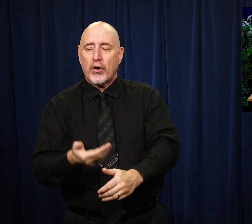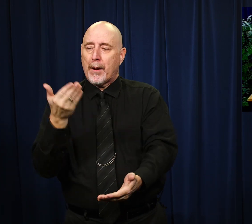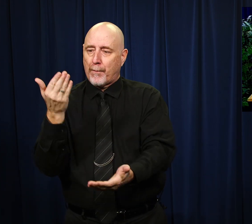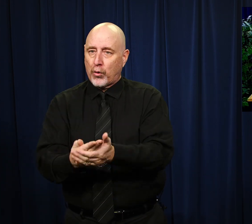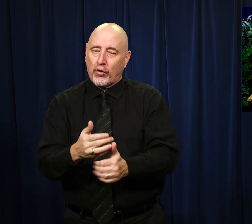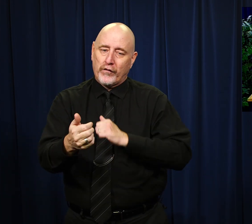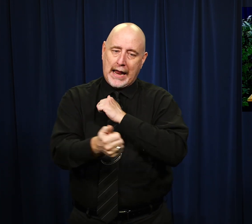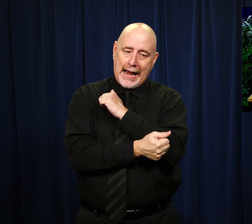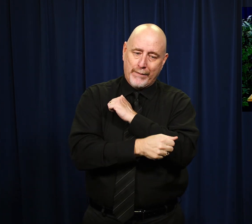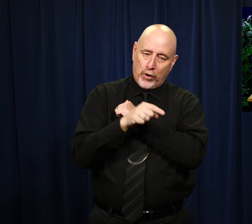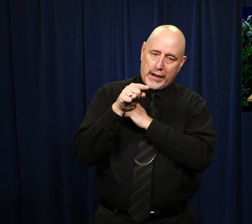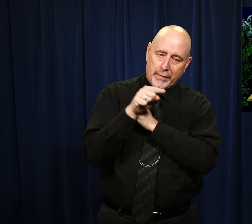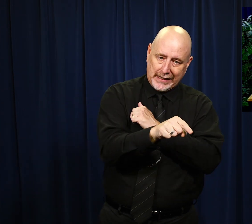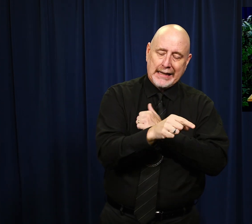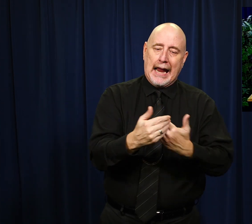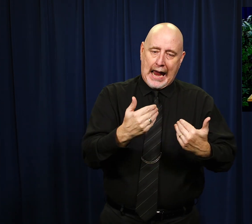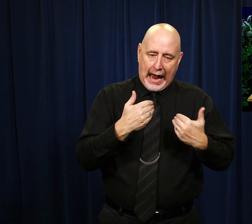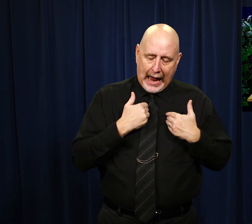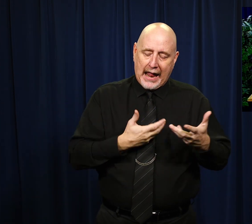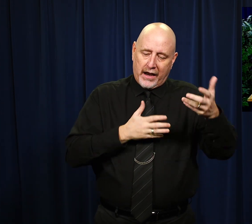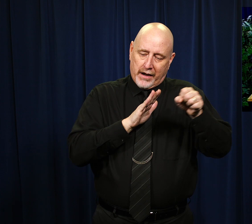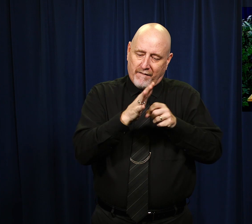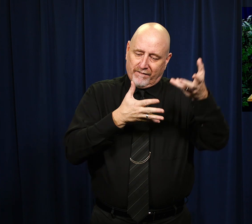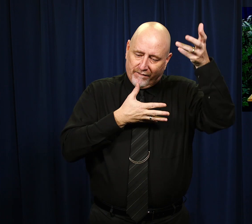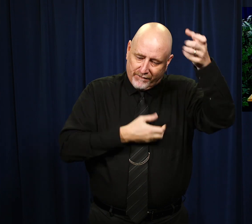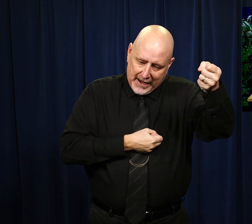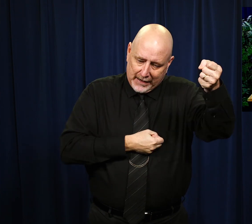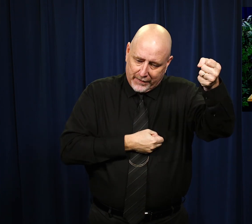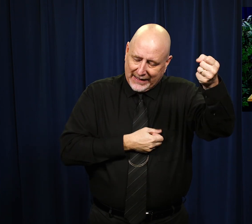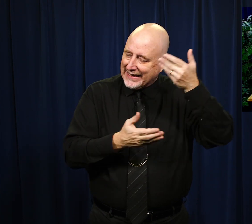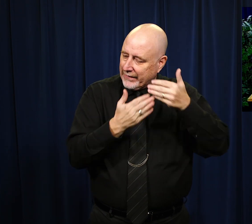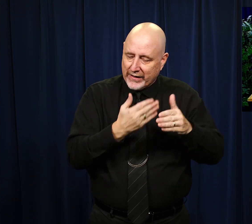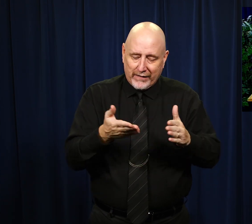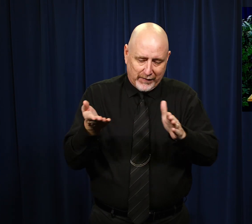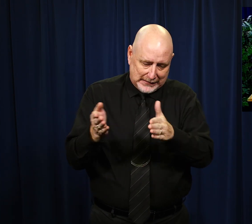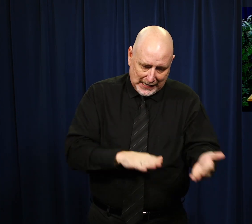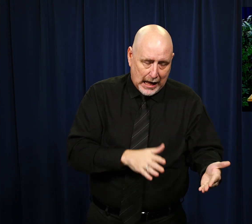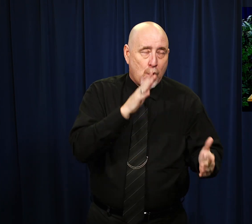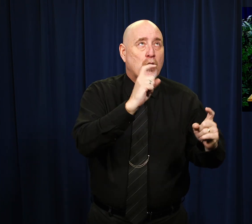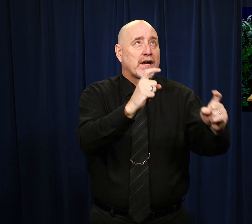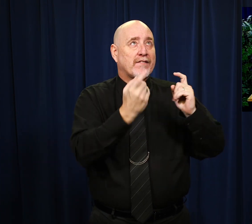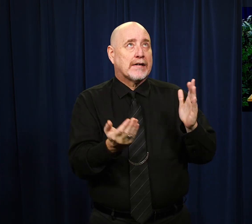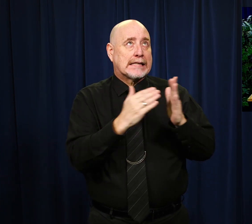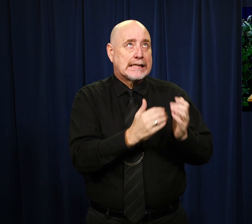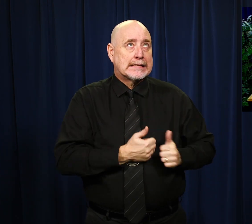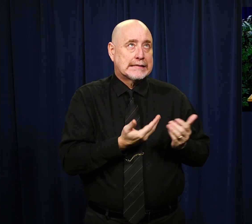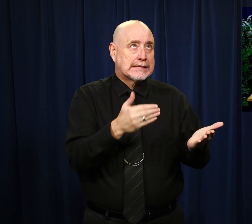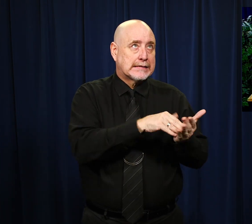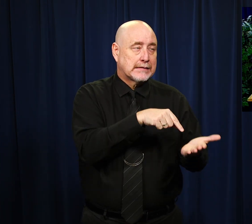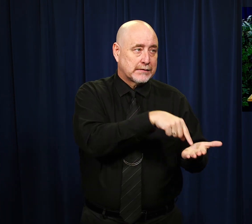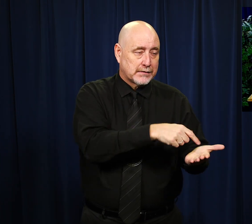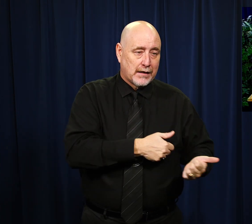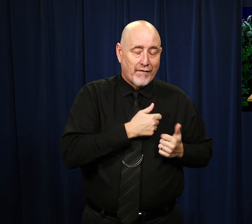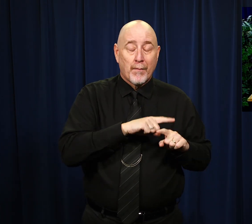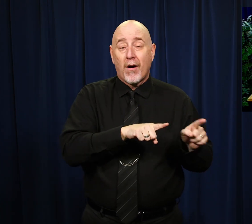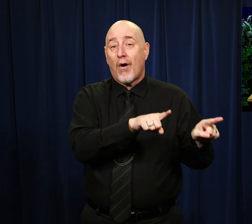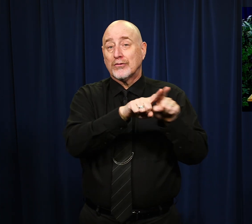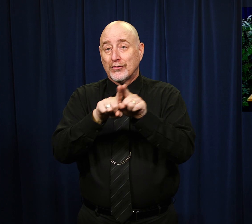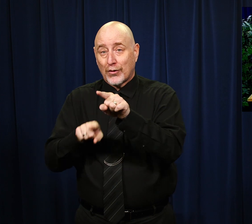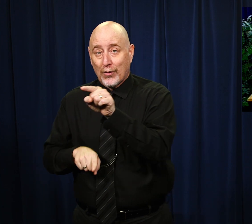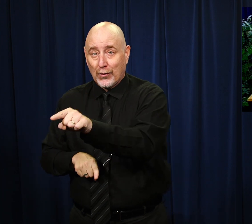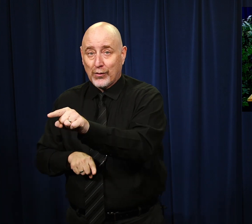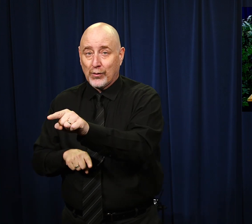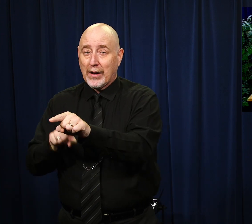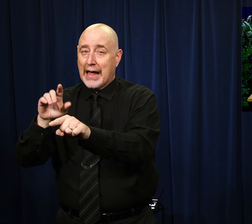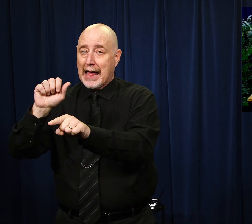to Abraham that he had the faith that God even would raise him from the dead. But it also tells me something else, my friend. It